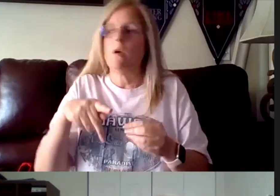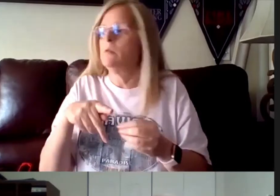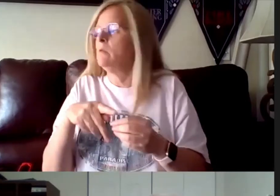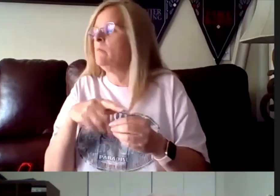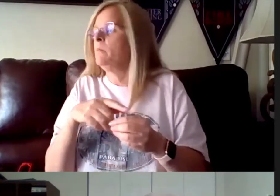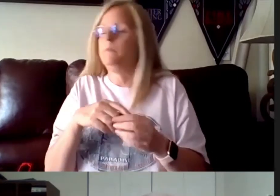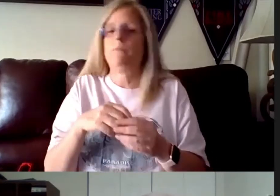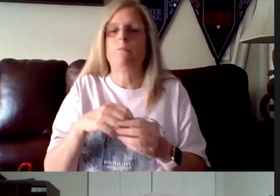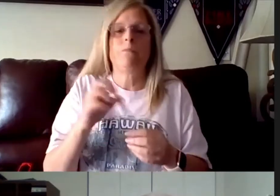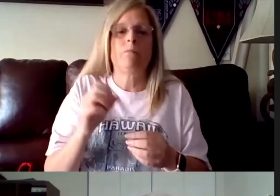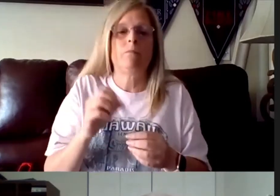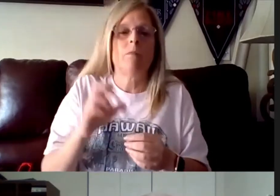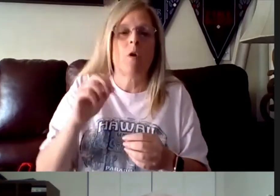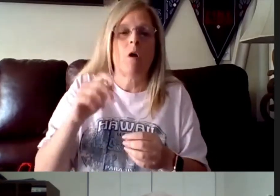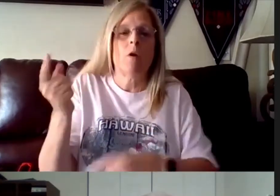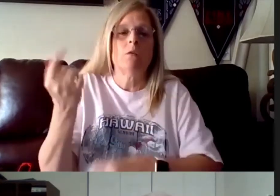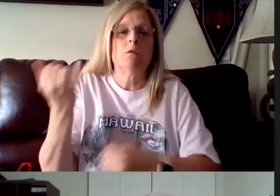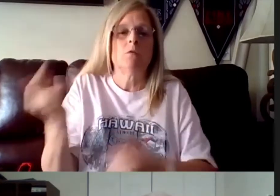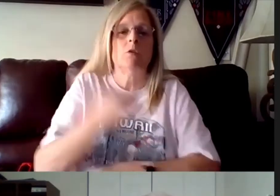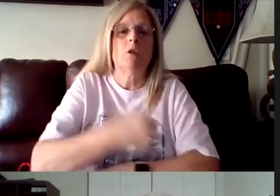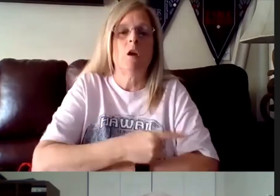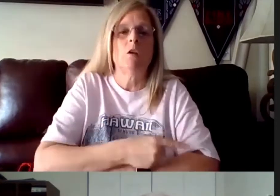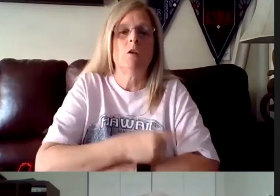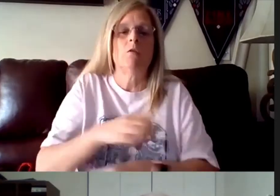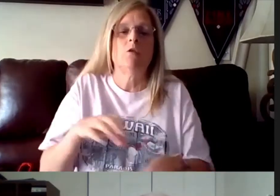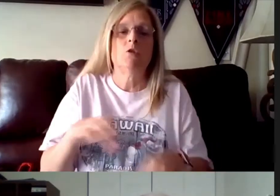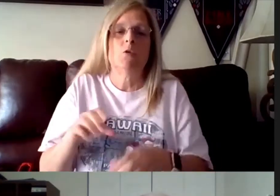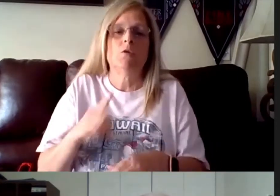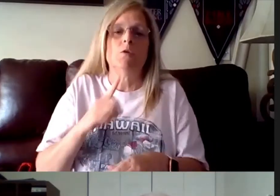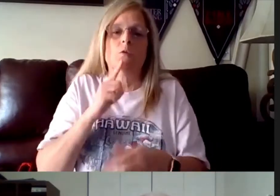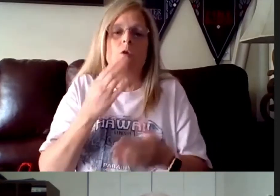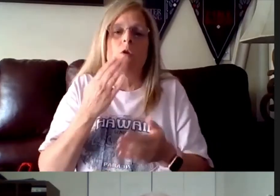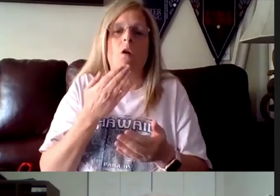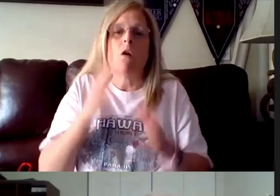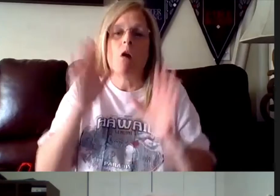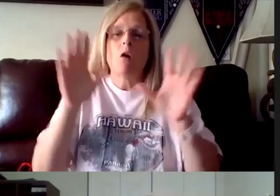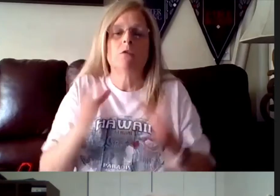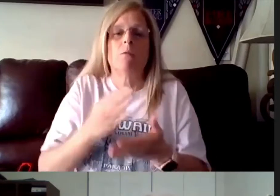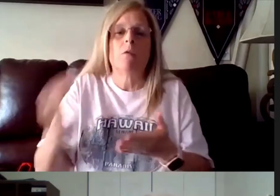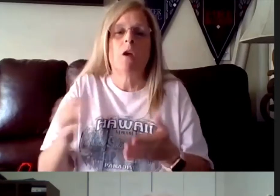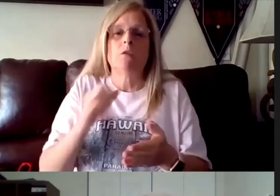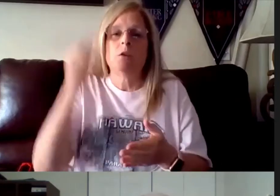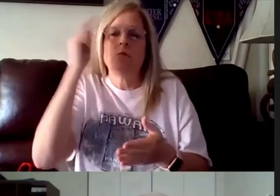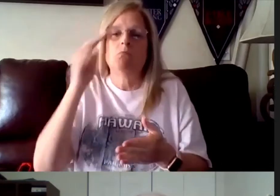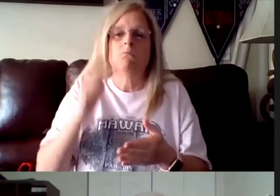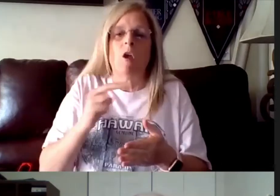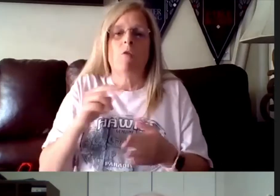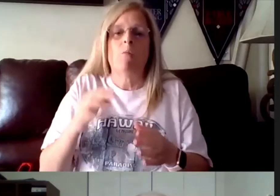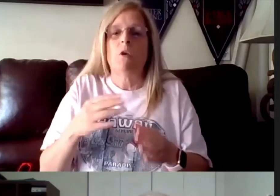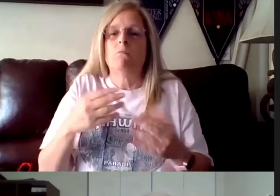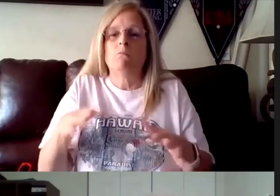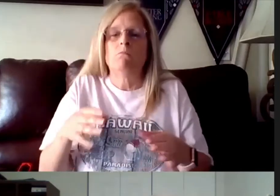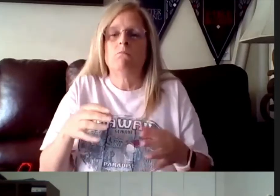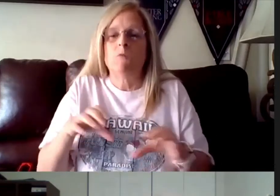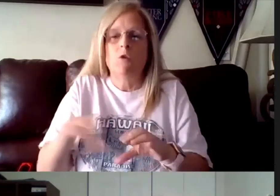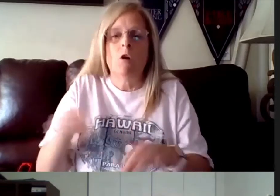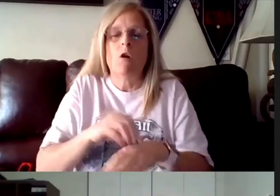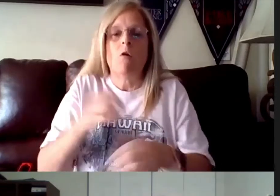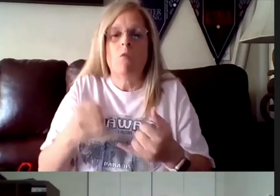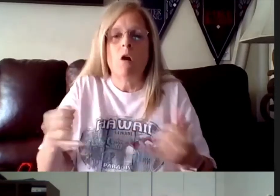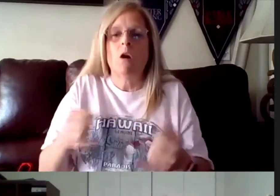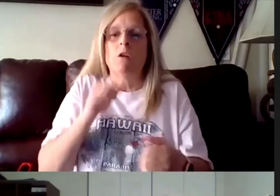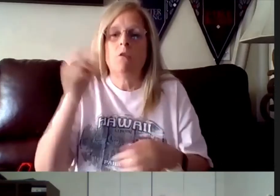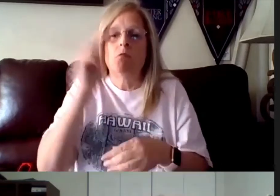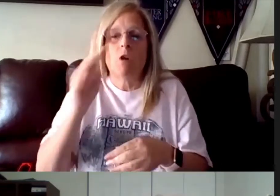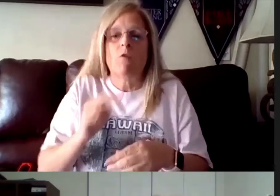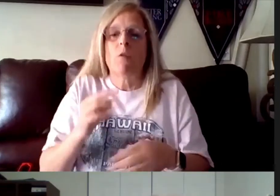And Onpassive today is doing some really unique things that have never been done online, offline. It's never been done in business.